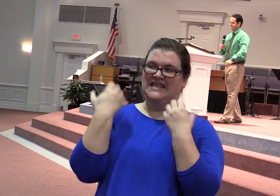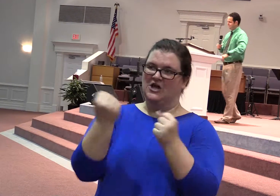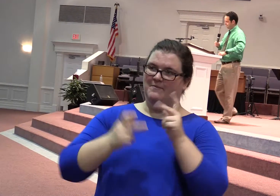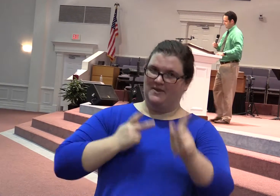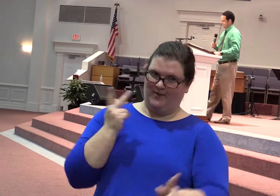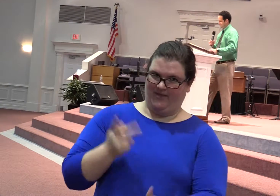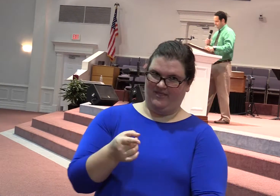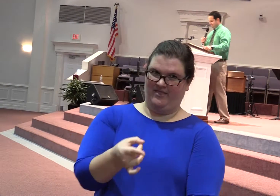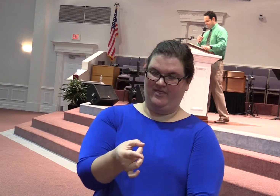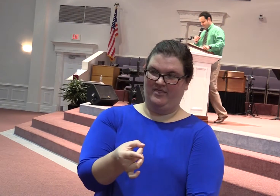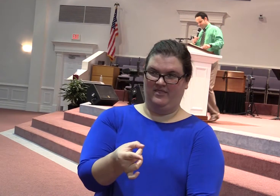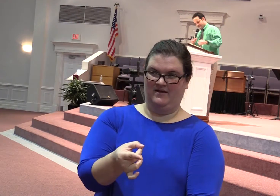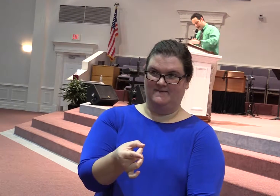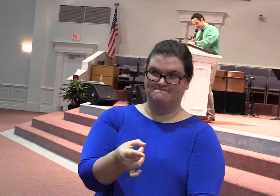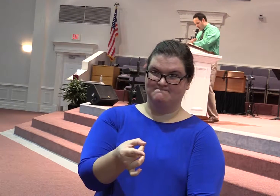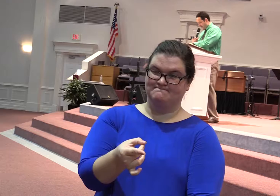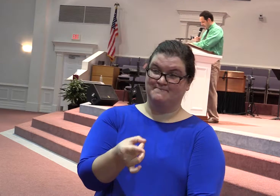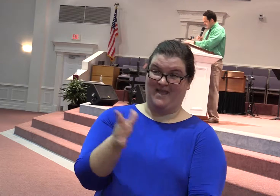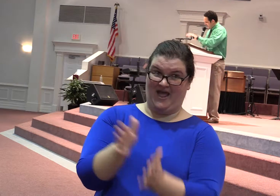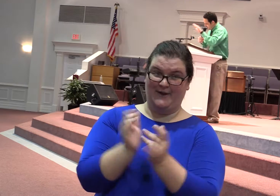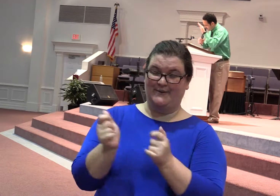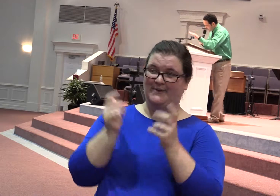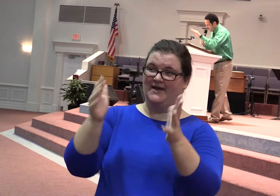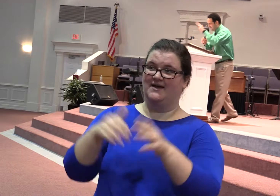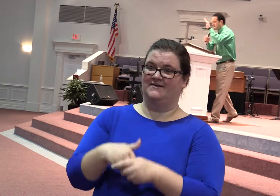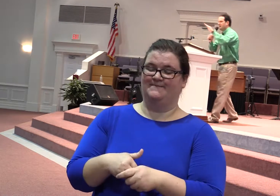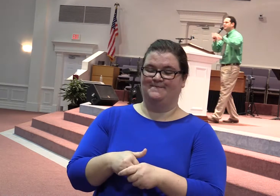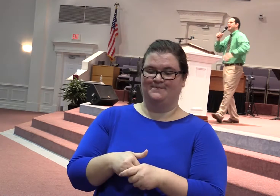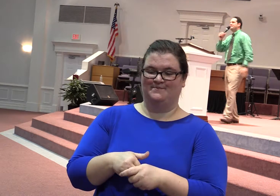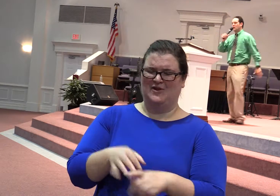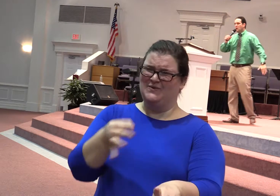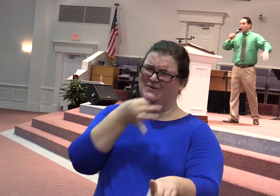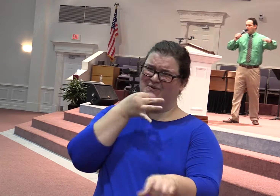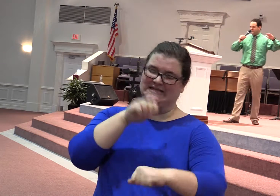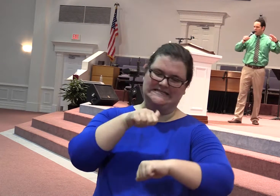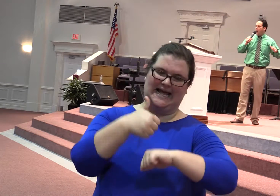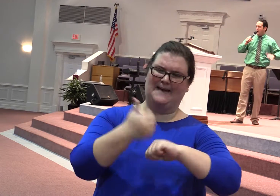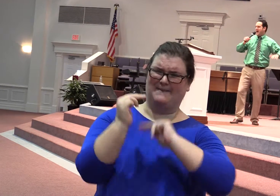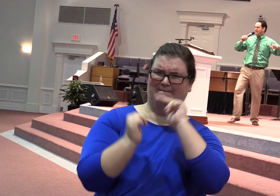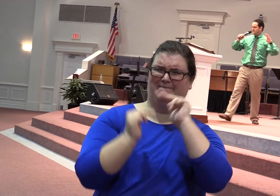Come on, Wendy. Hallelujah. He was fixing to build a temple